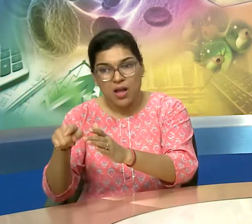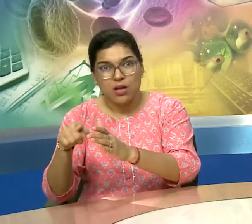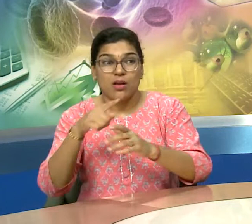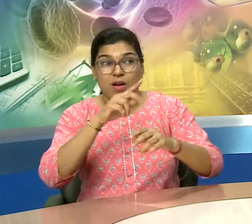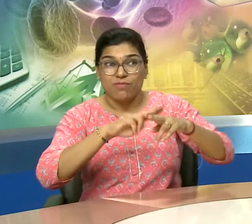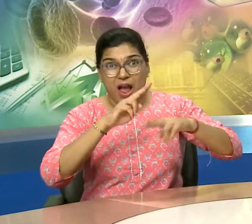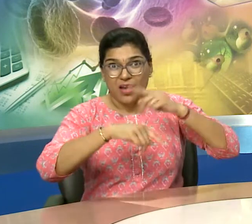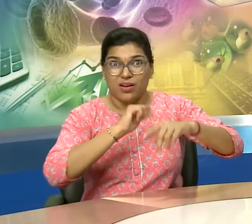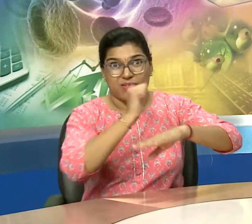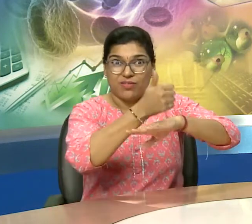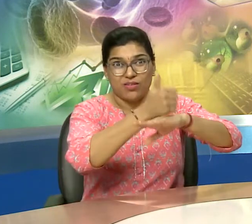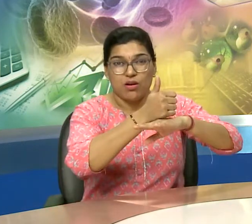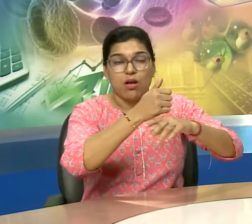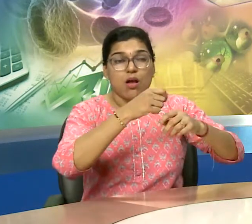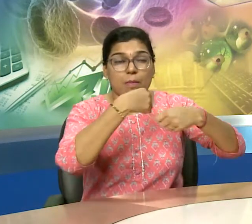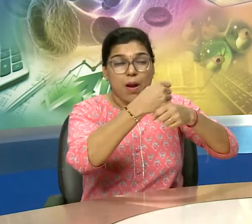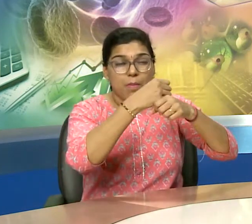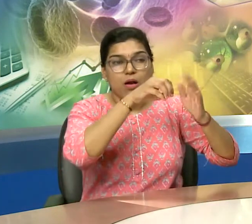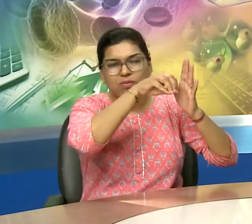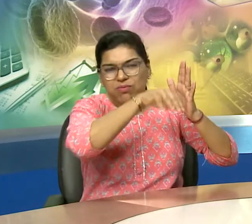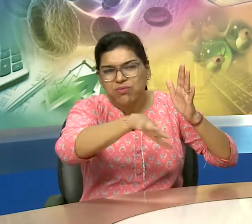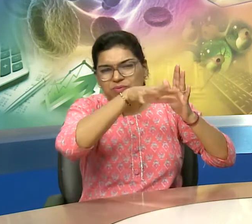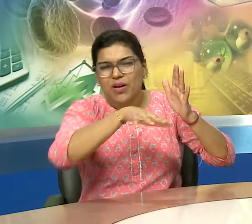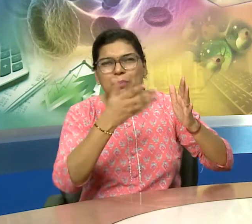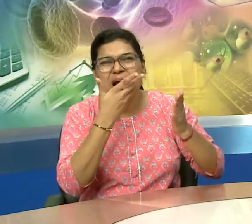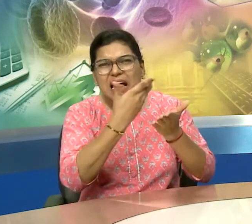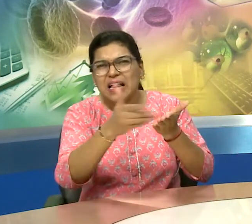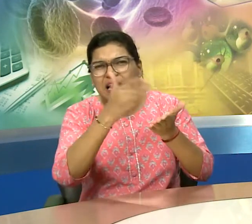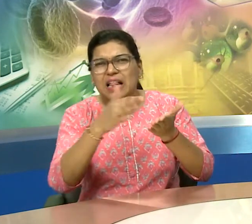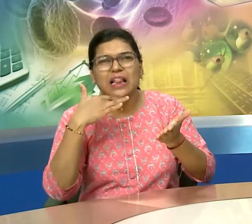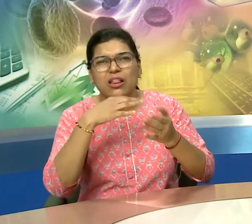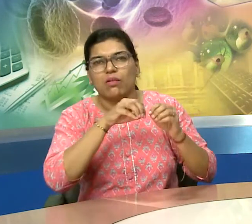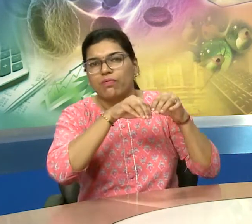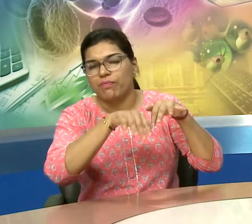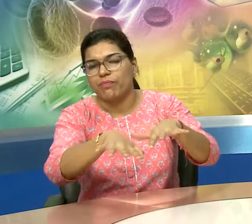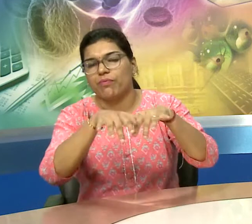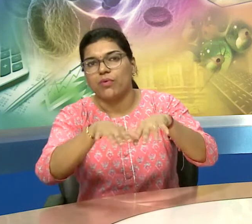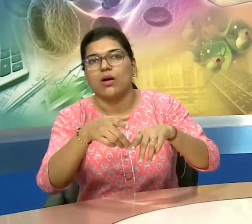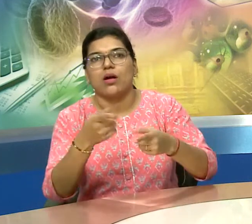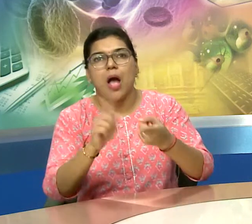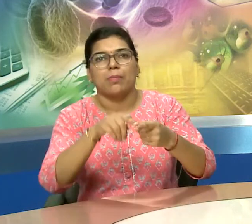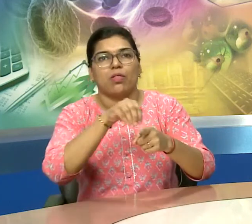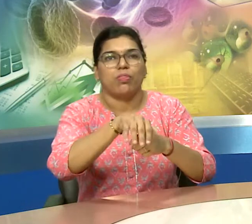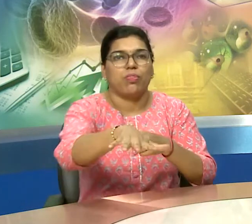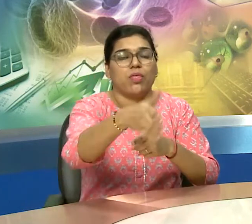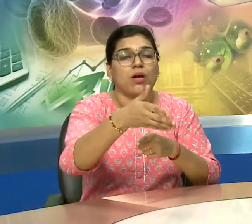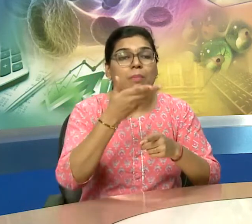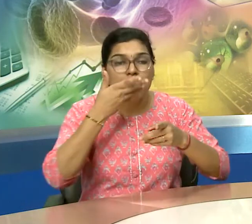pollution from dumping of industrial effluents into the rivers